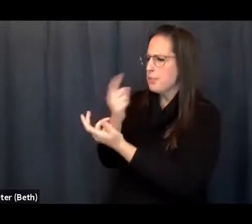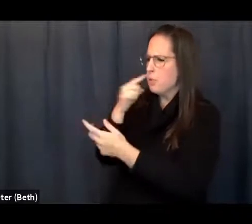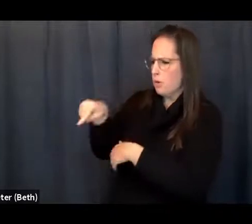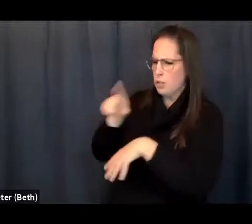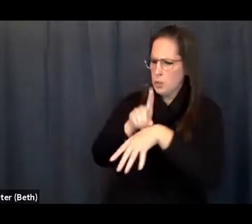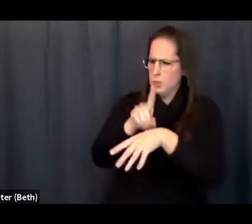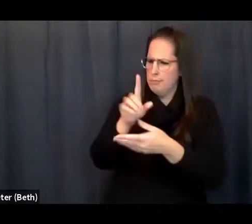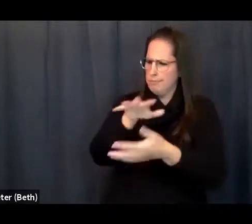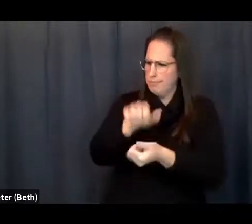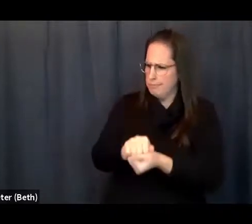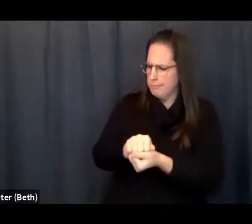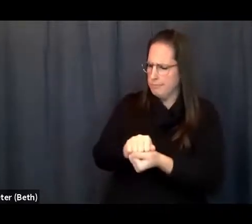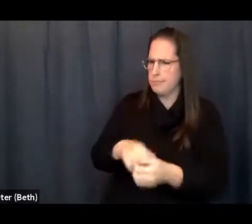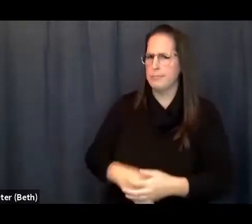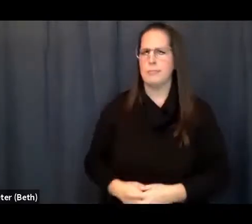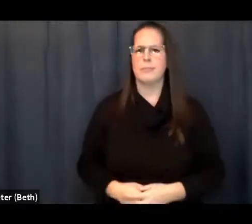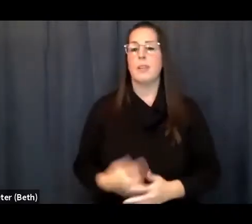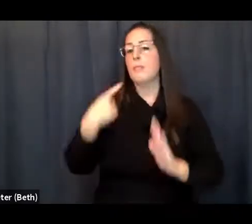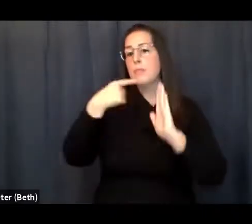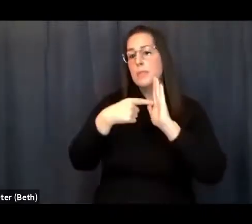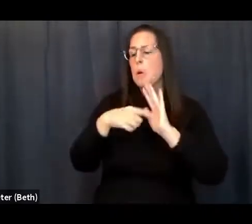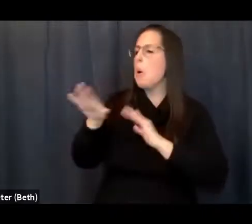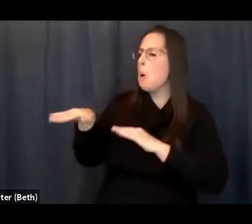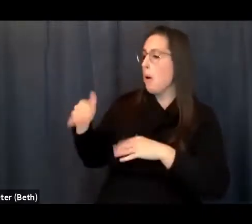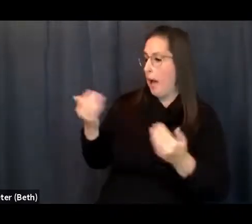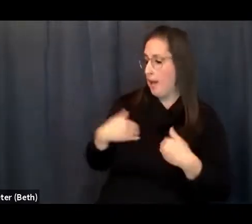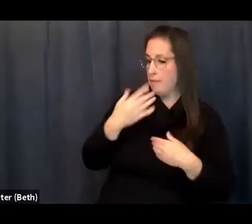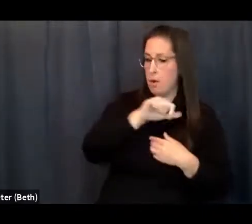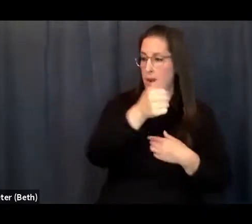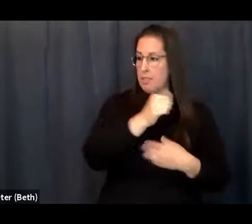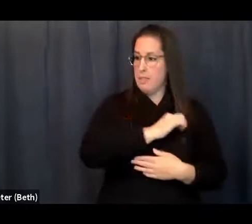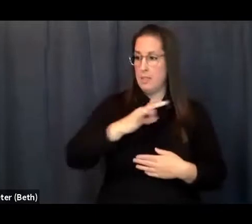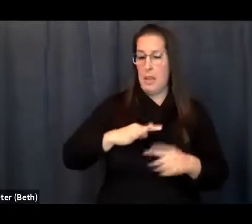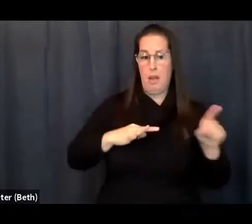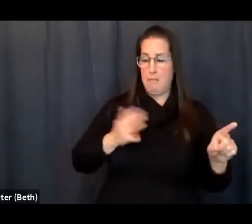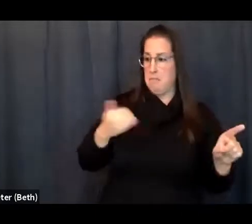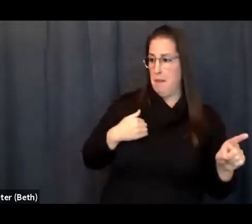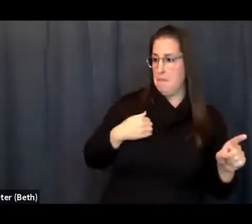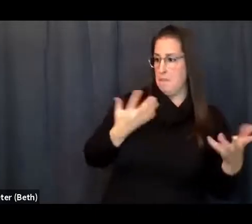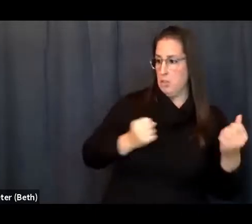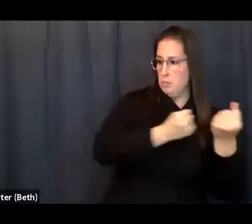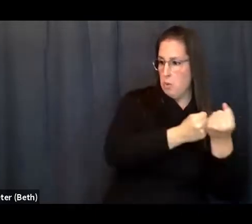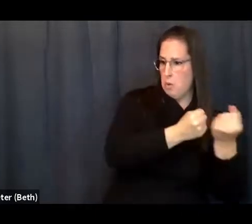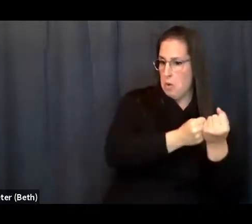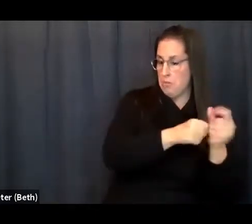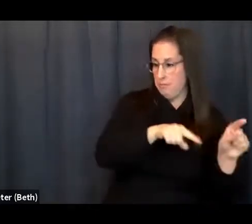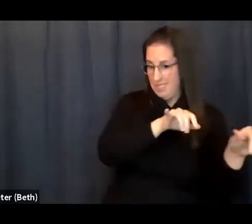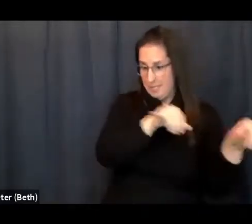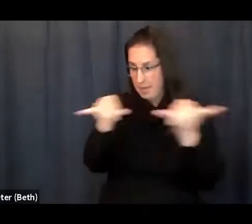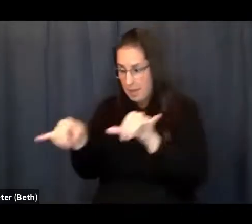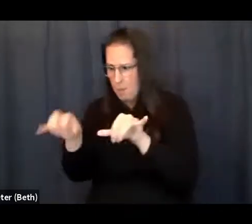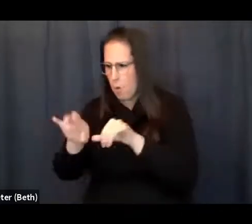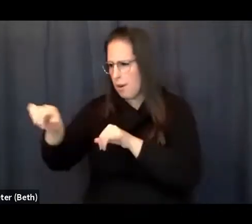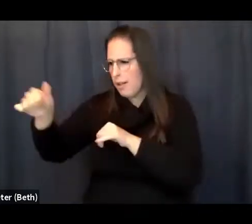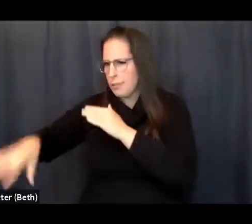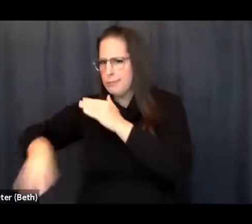Employer could say, we do have some equity accommodations for another staff member. What additional ones might be